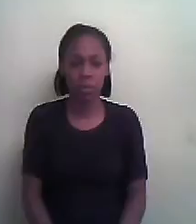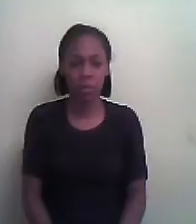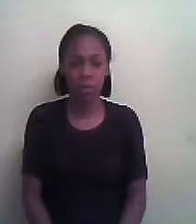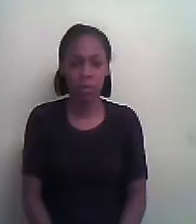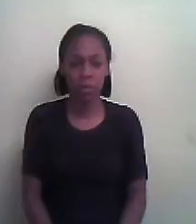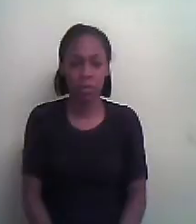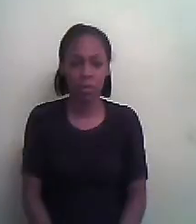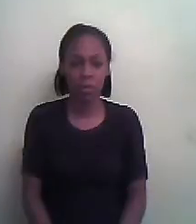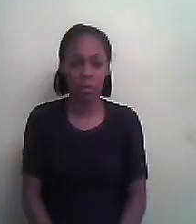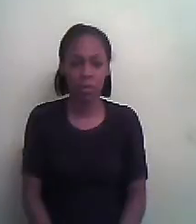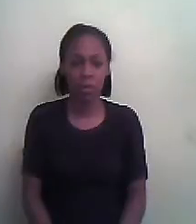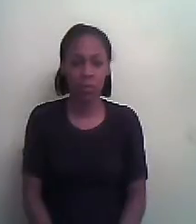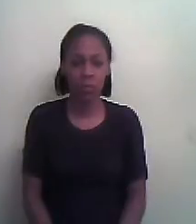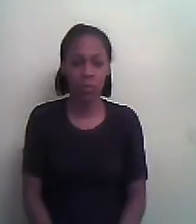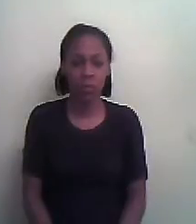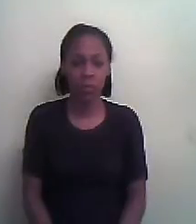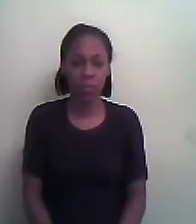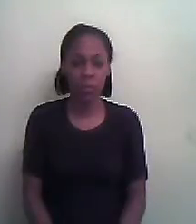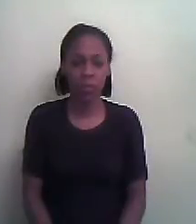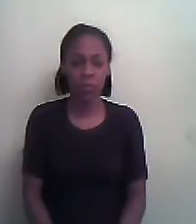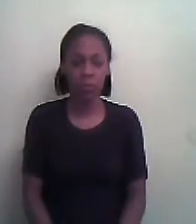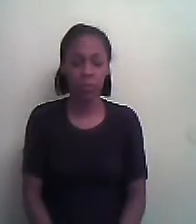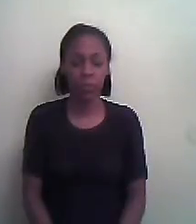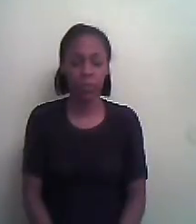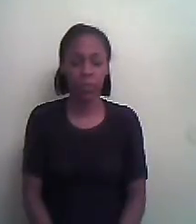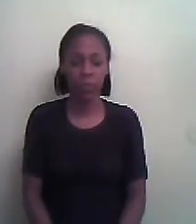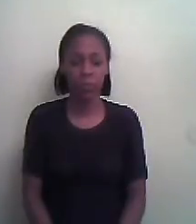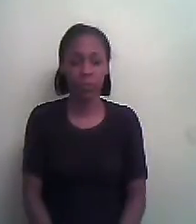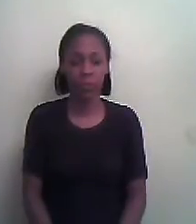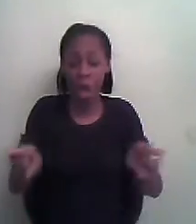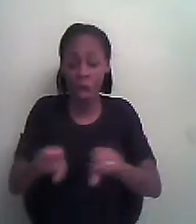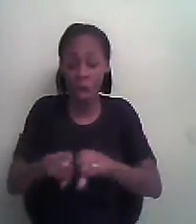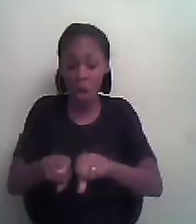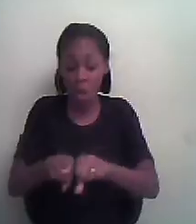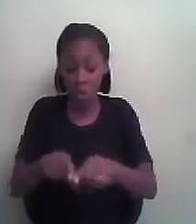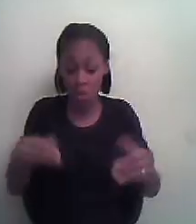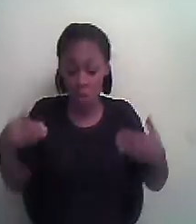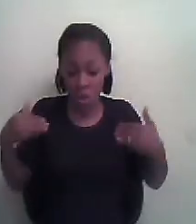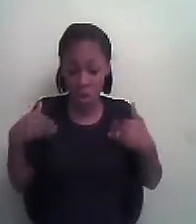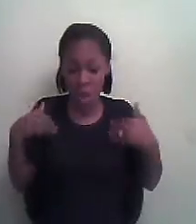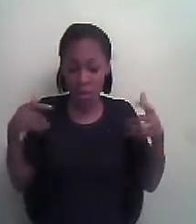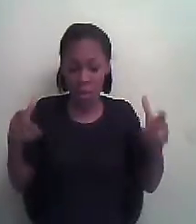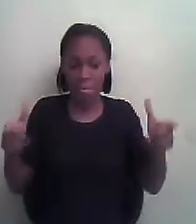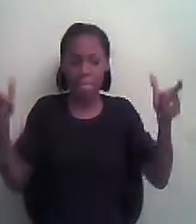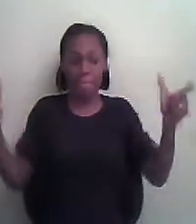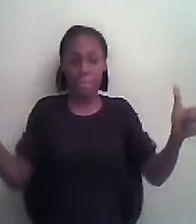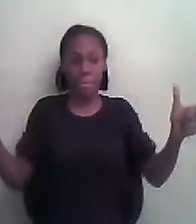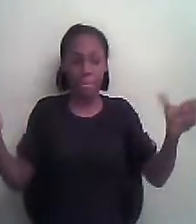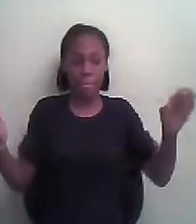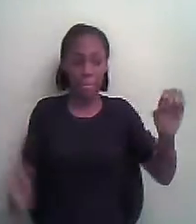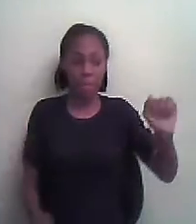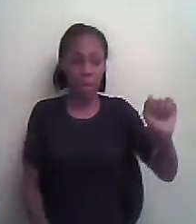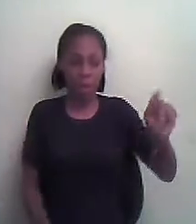Now, also in the family room, you will find a huge oak table, very similar to the one in my